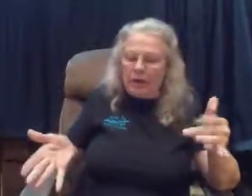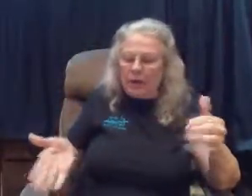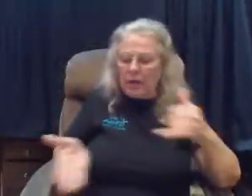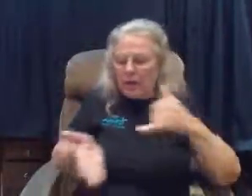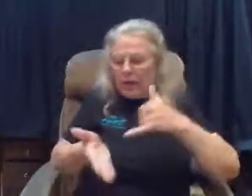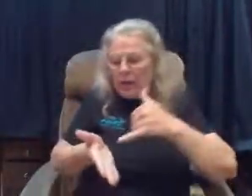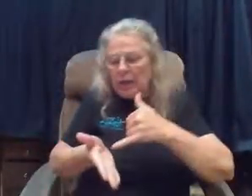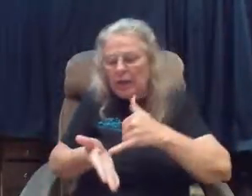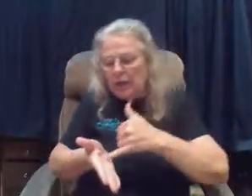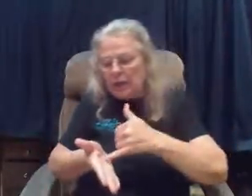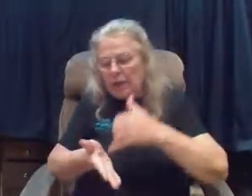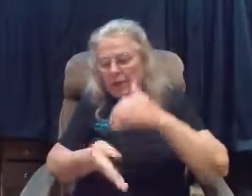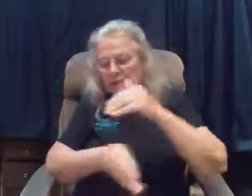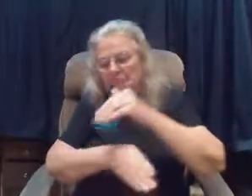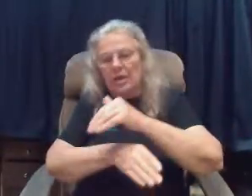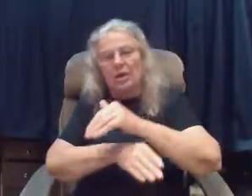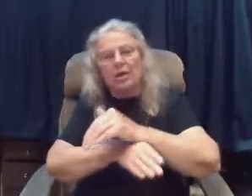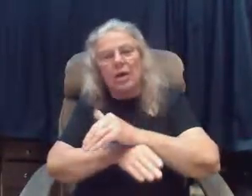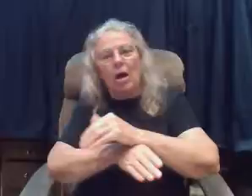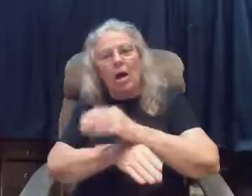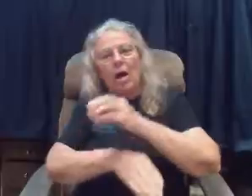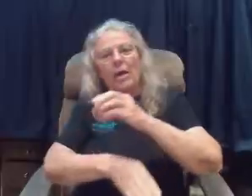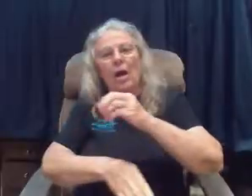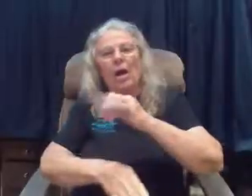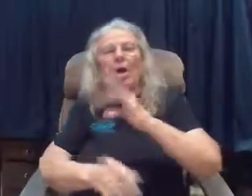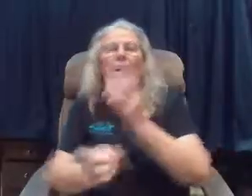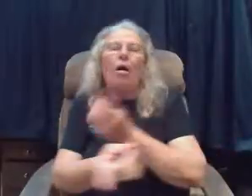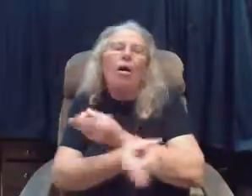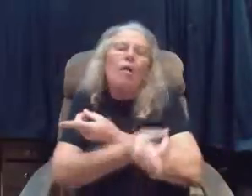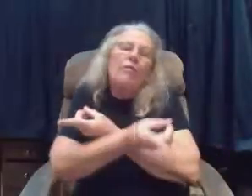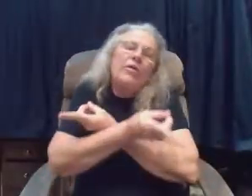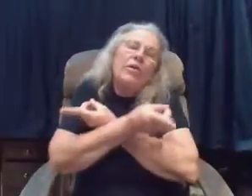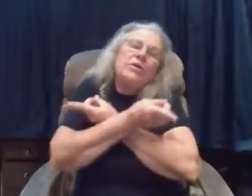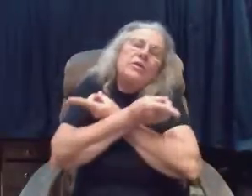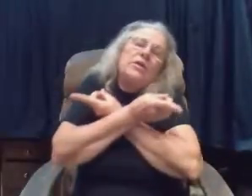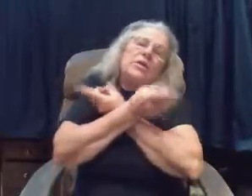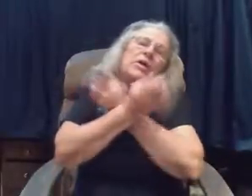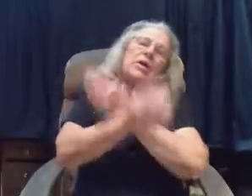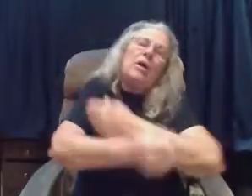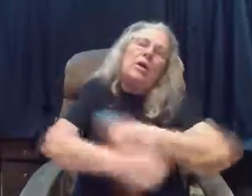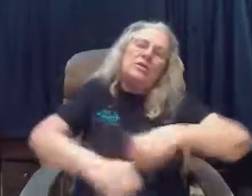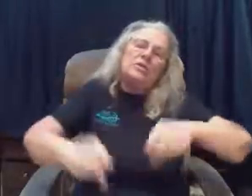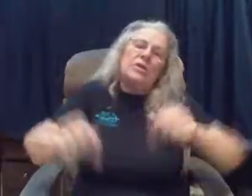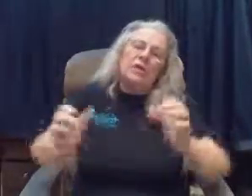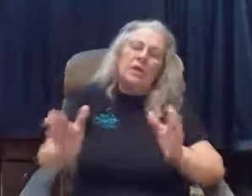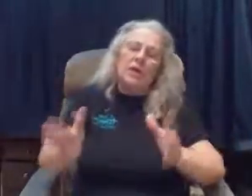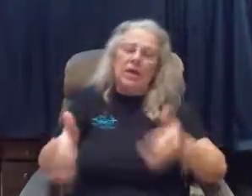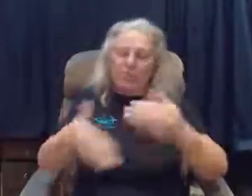shining. It is the night of the dear